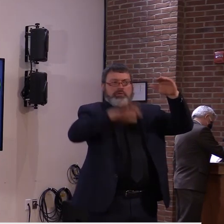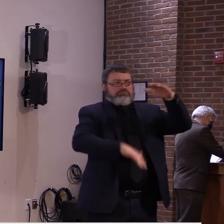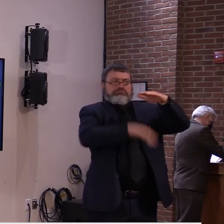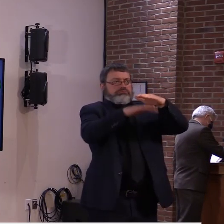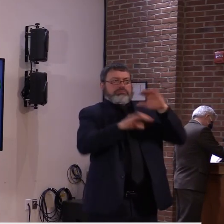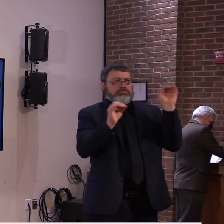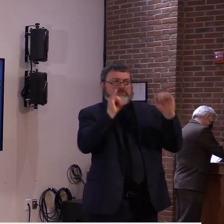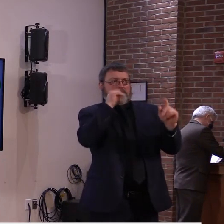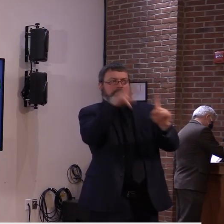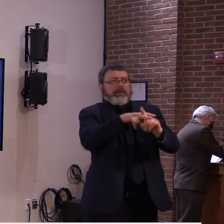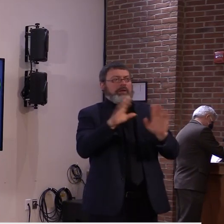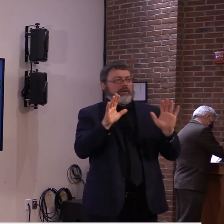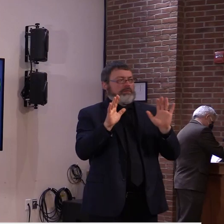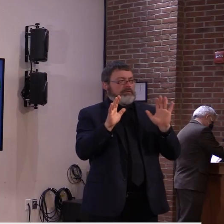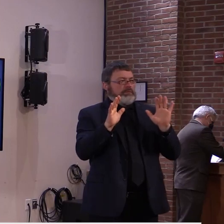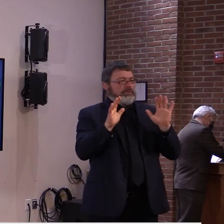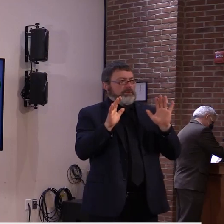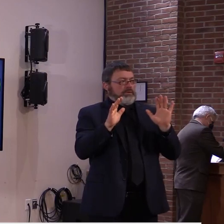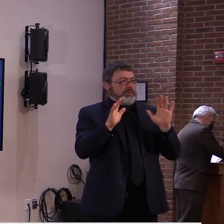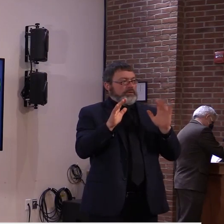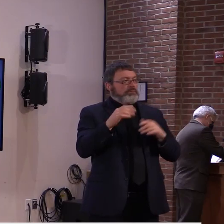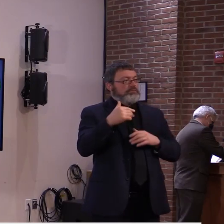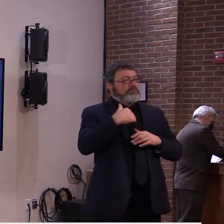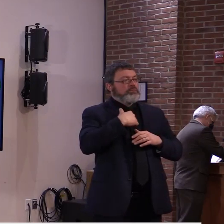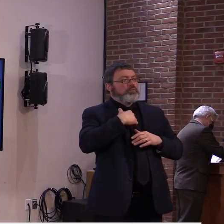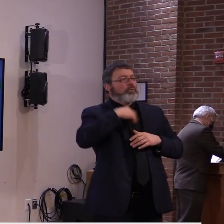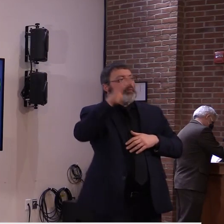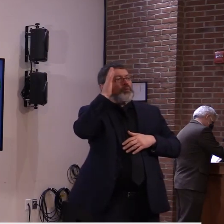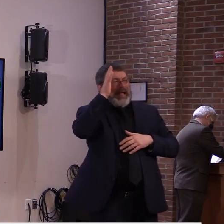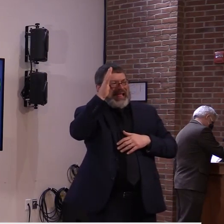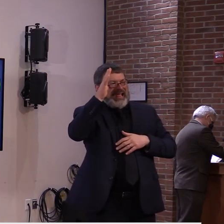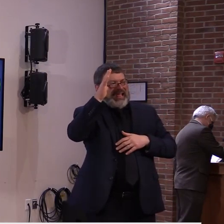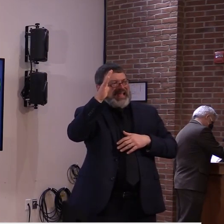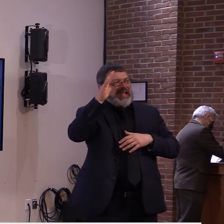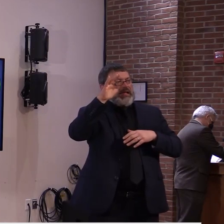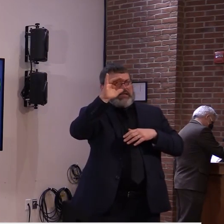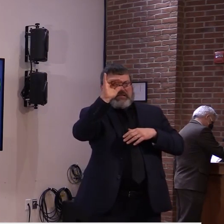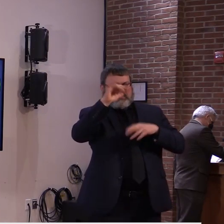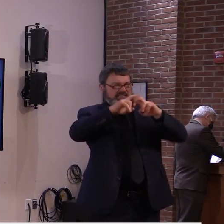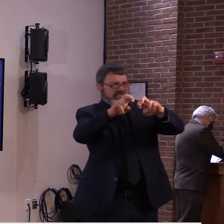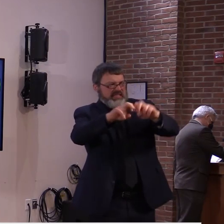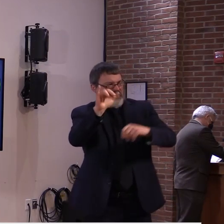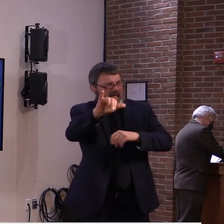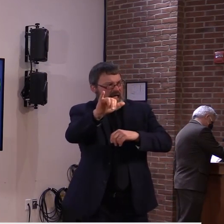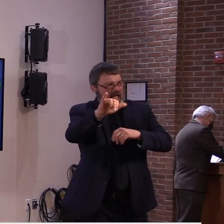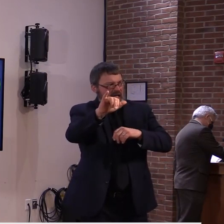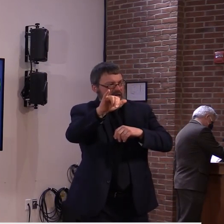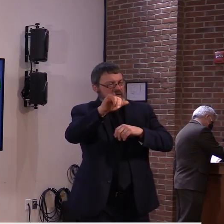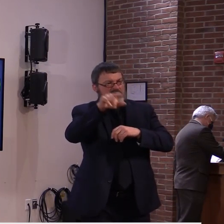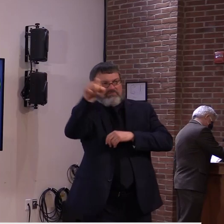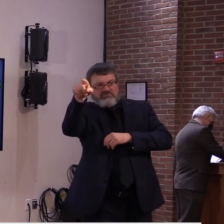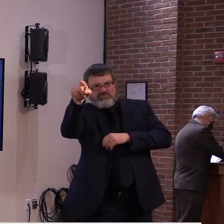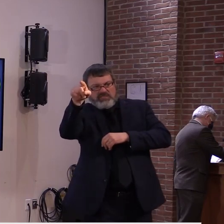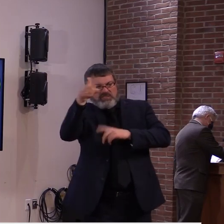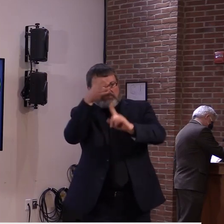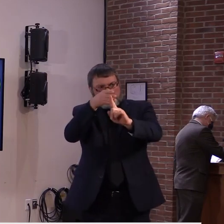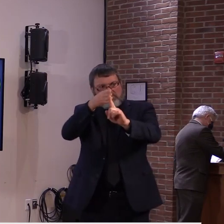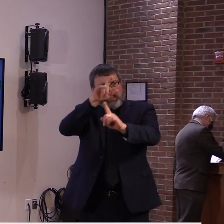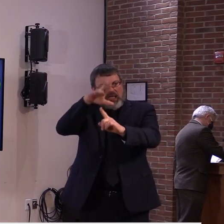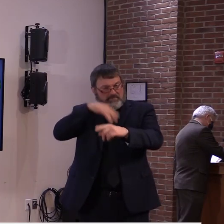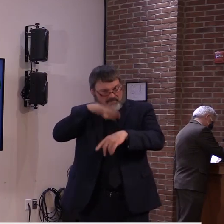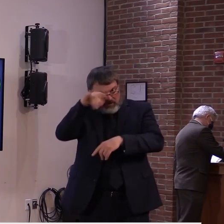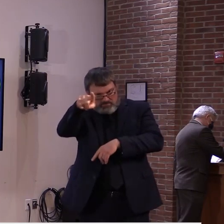every lab that is involved in doing assays for the state of Vermont population at large has its own platform